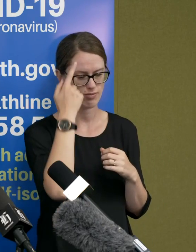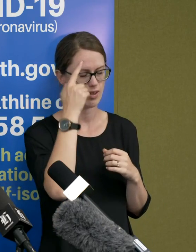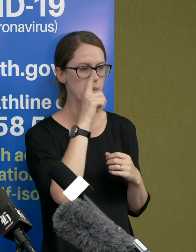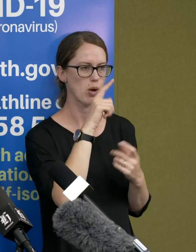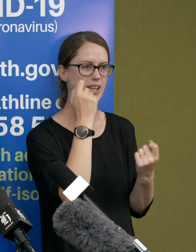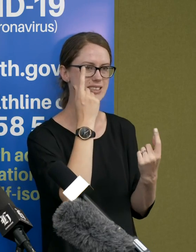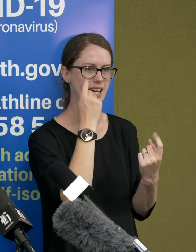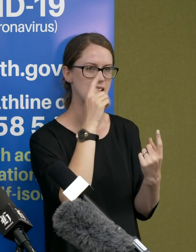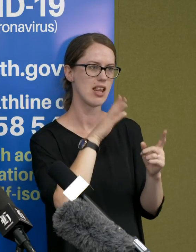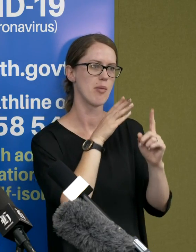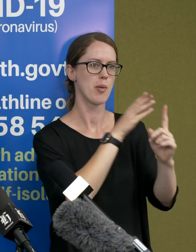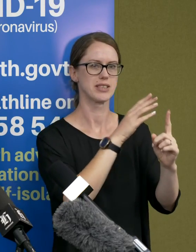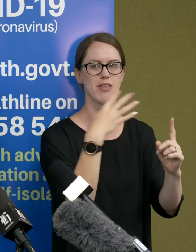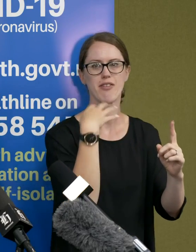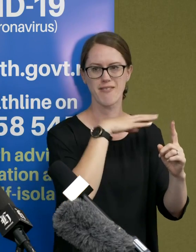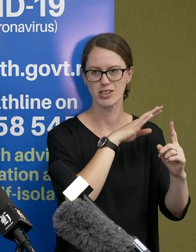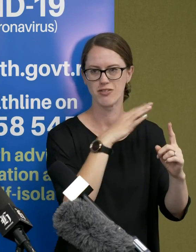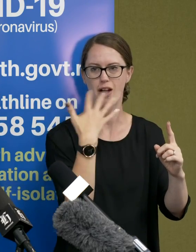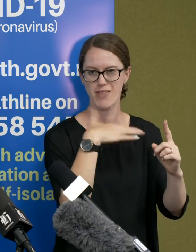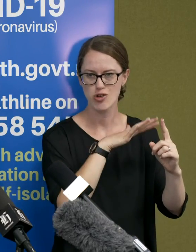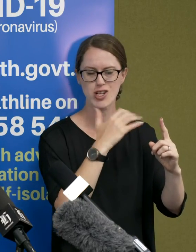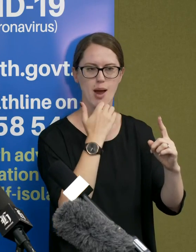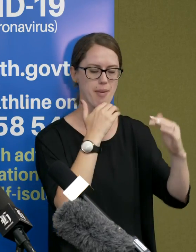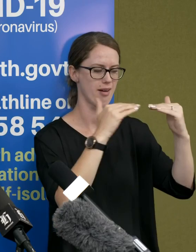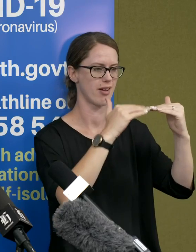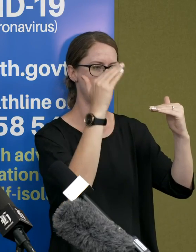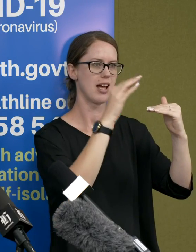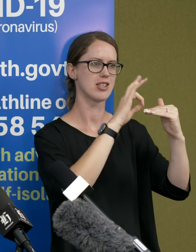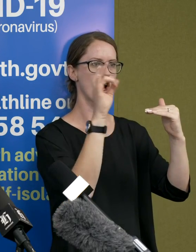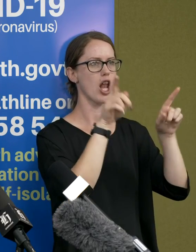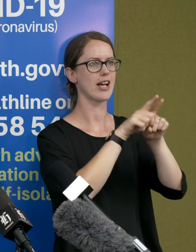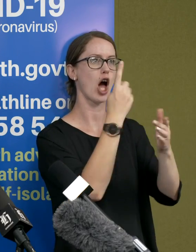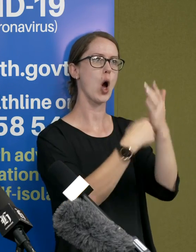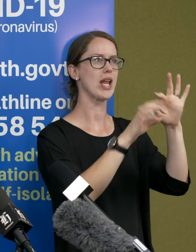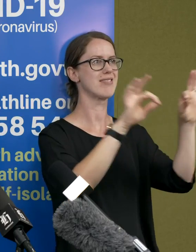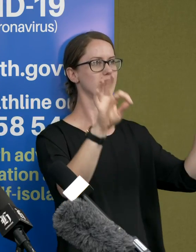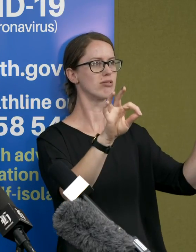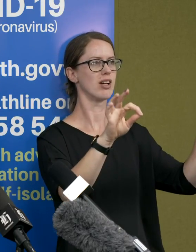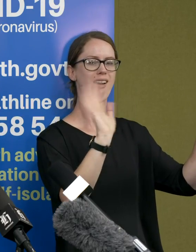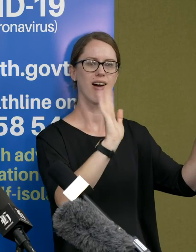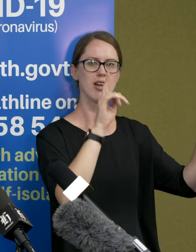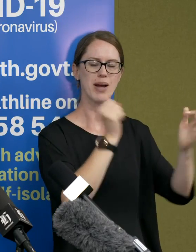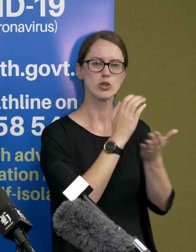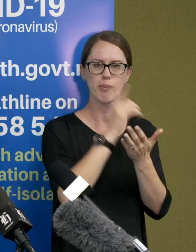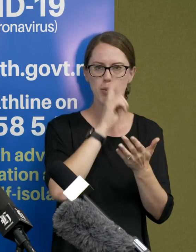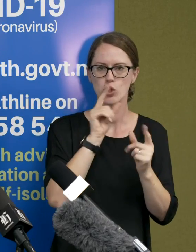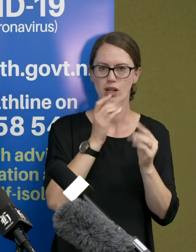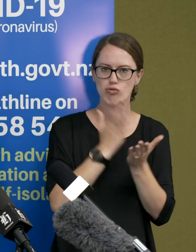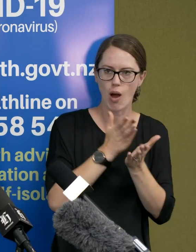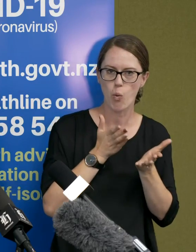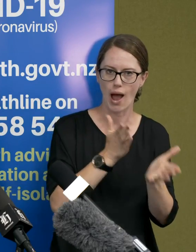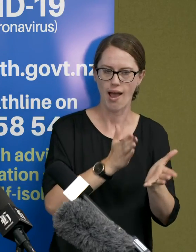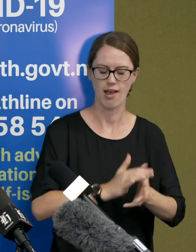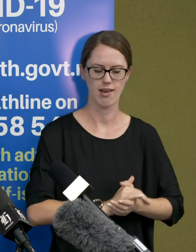will understand what the purpose of the 500 number is. It's not a bright line. It's to ensure that people are doing the right thing,